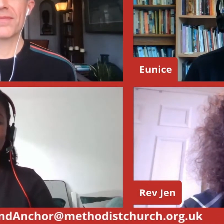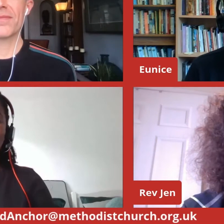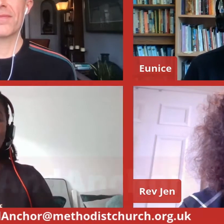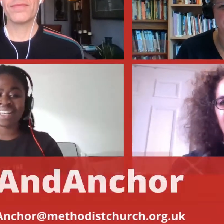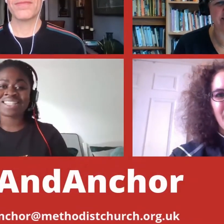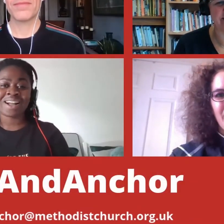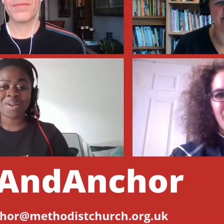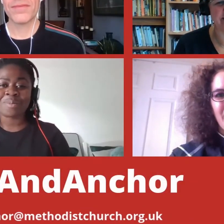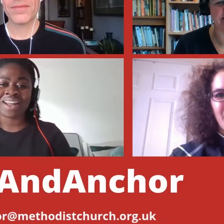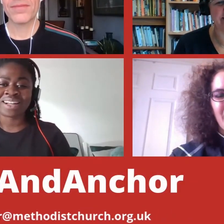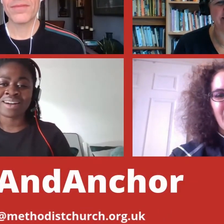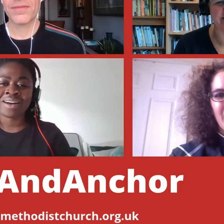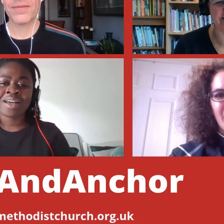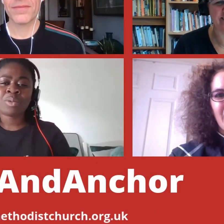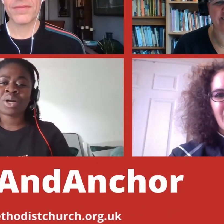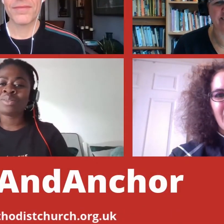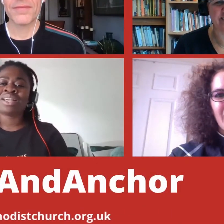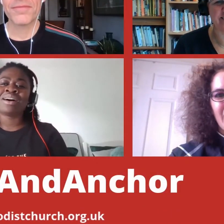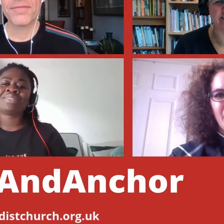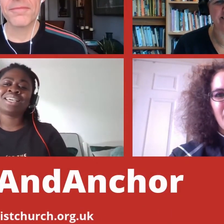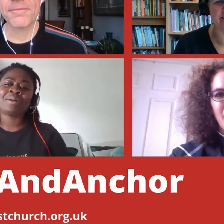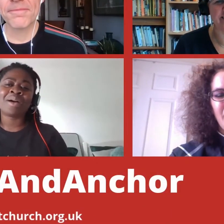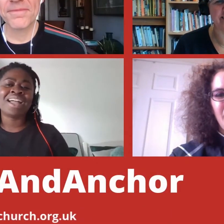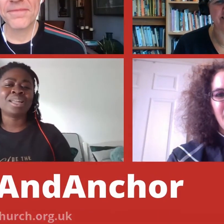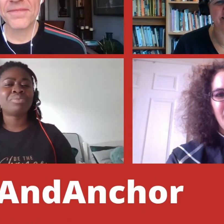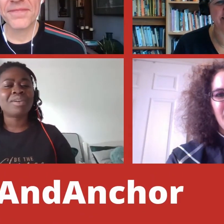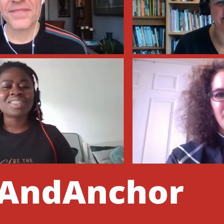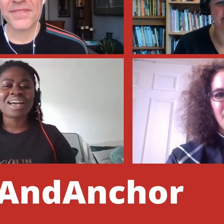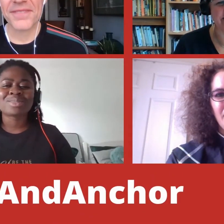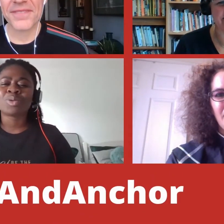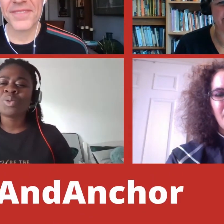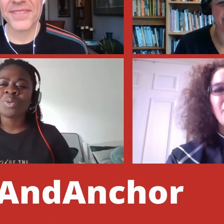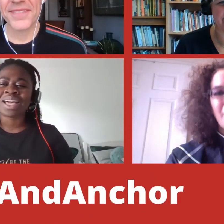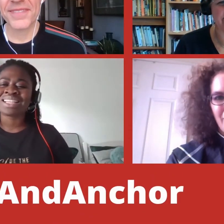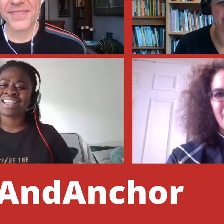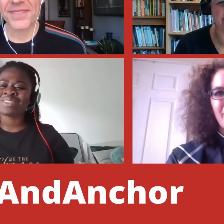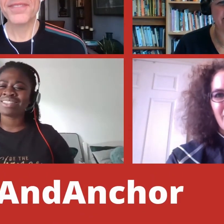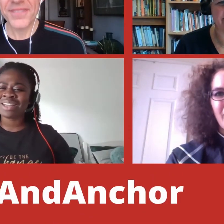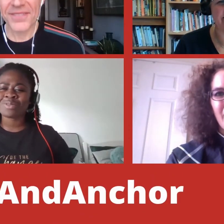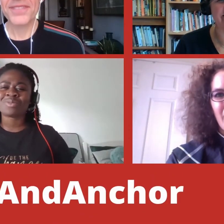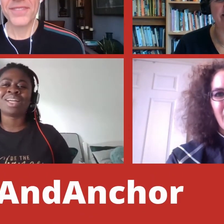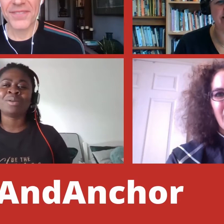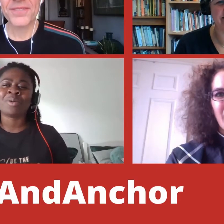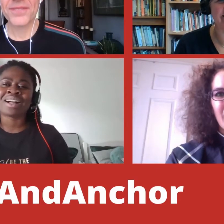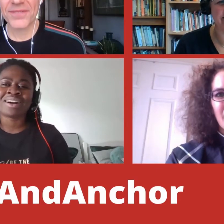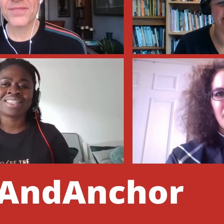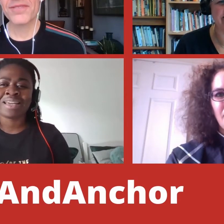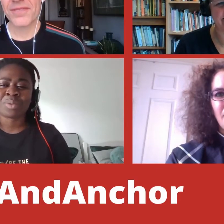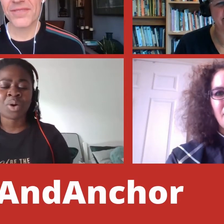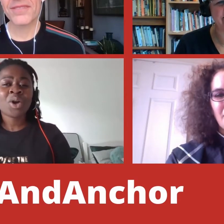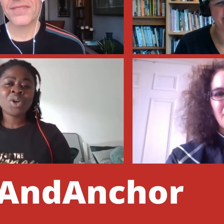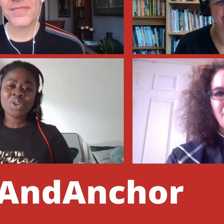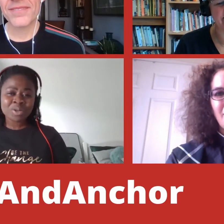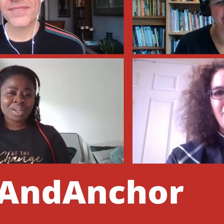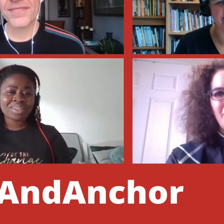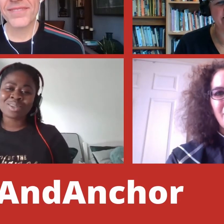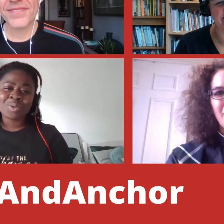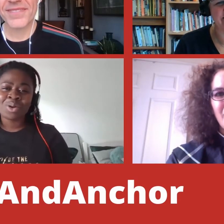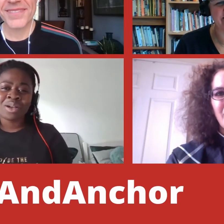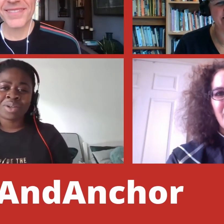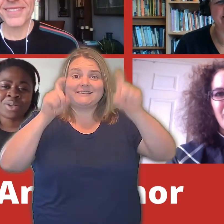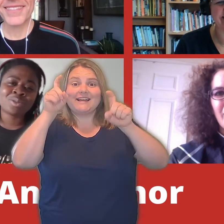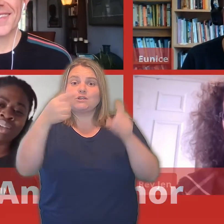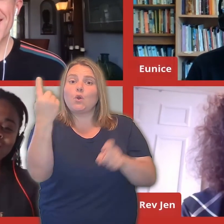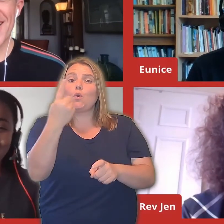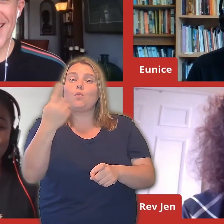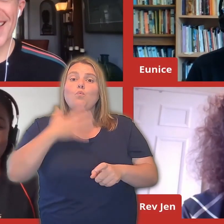hashtag, hashtag Hope and Anchor. We'd also love to hear about any projects or cool guests that you just think would really work at our table. Who do you want us